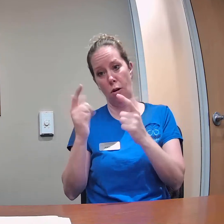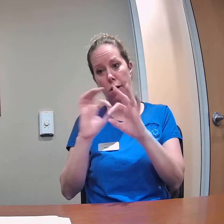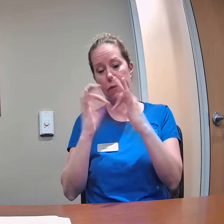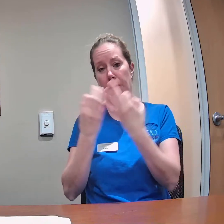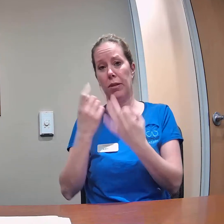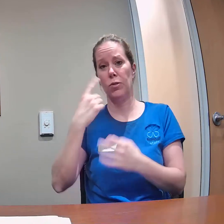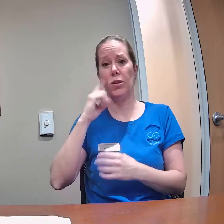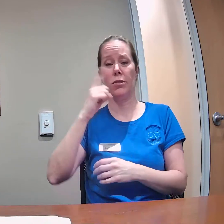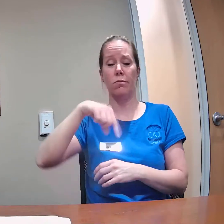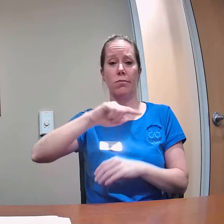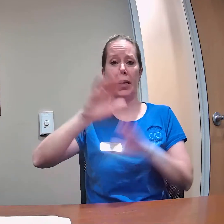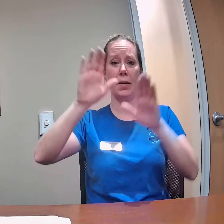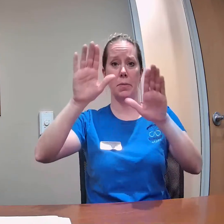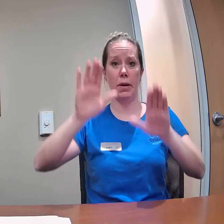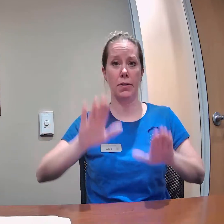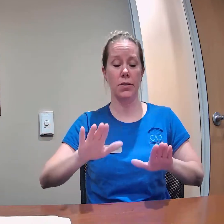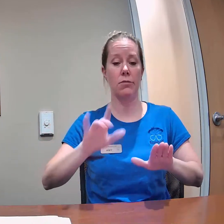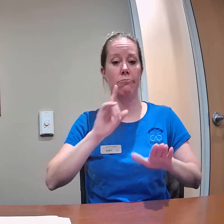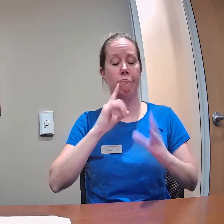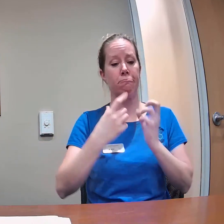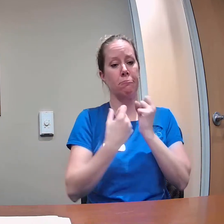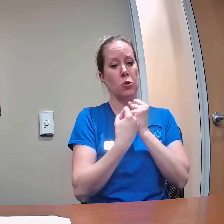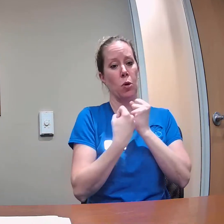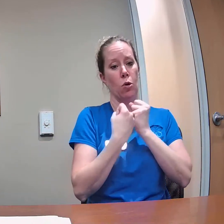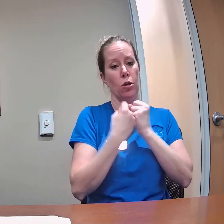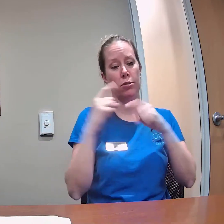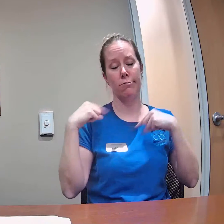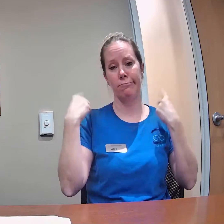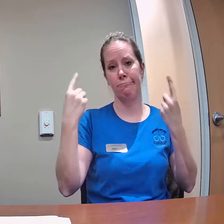are amazing. So supportive.